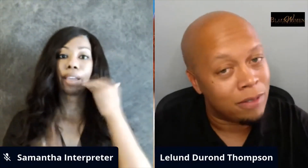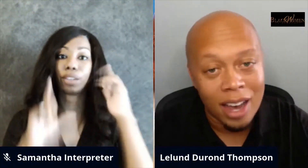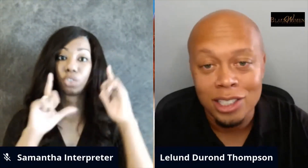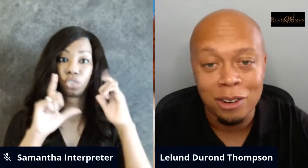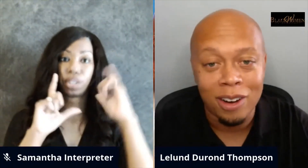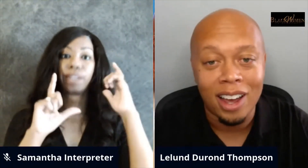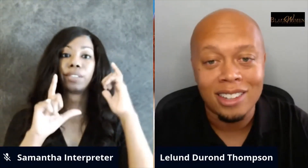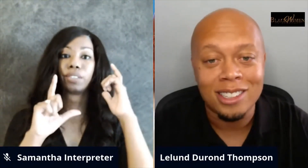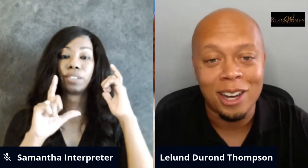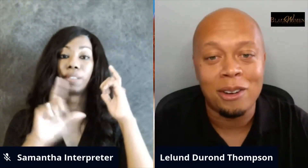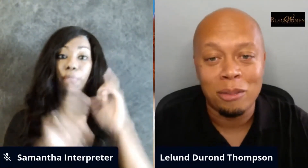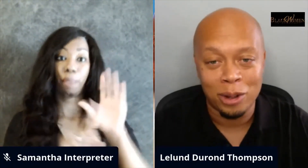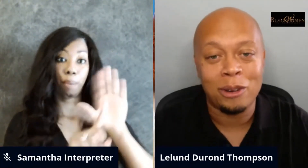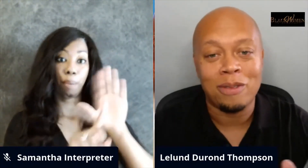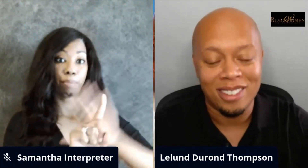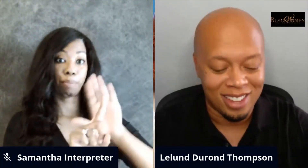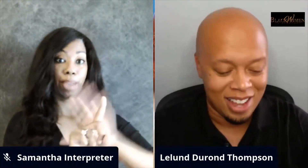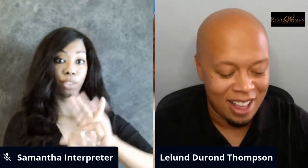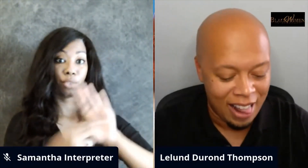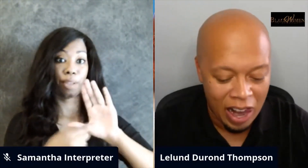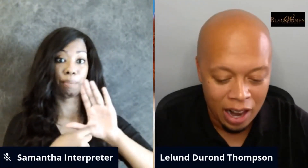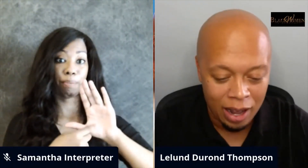a little fashion gray. So, boom.